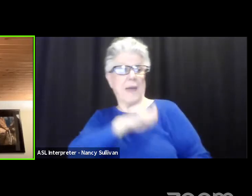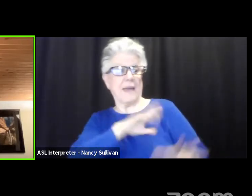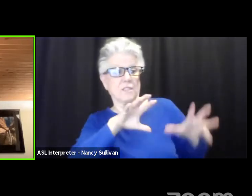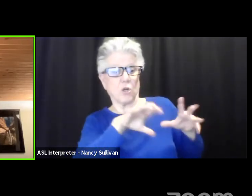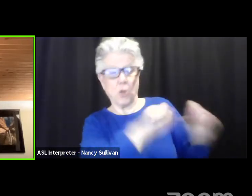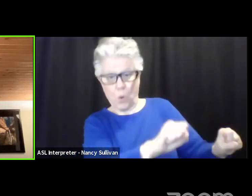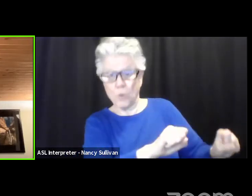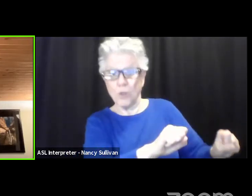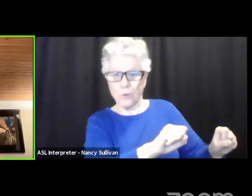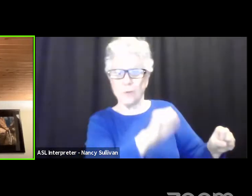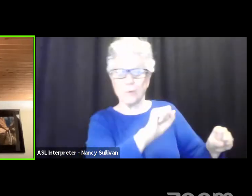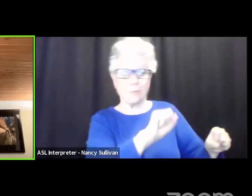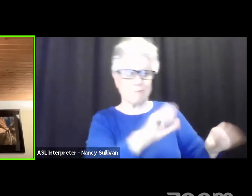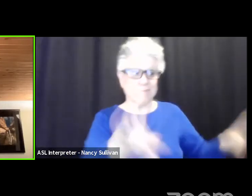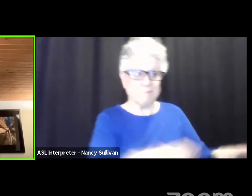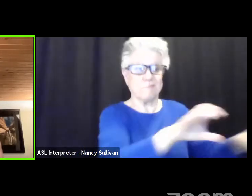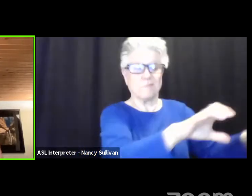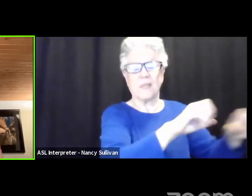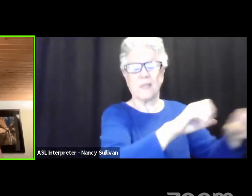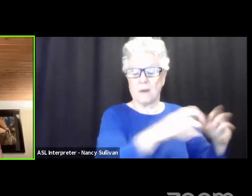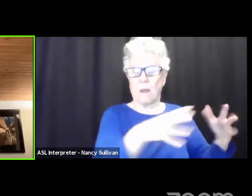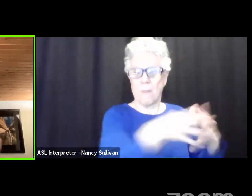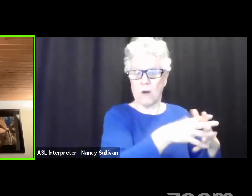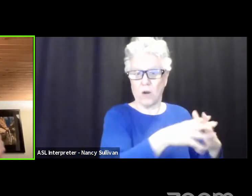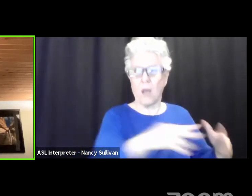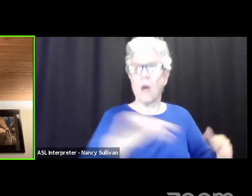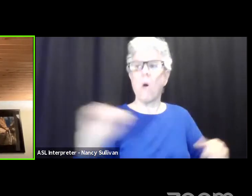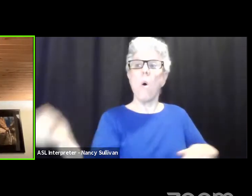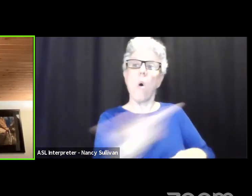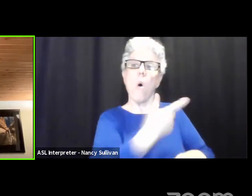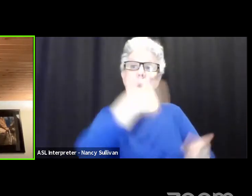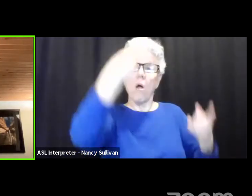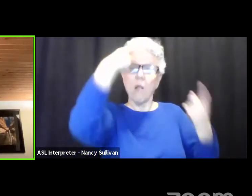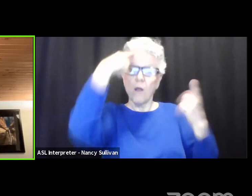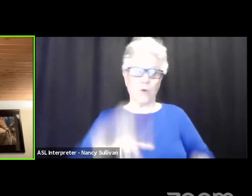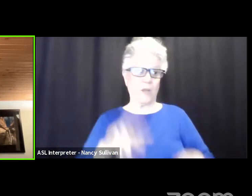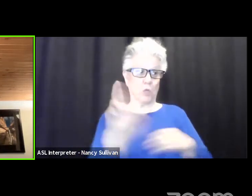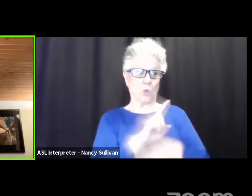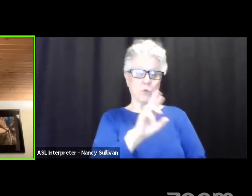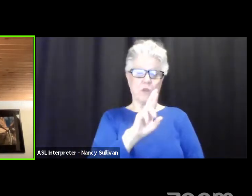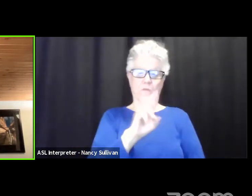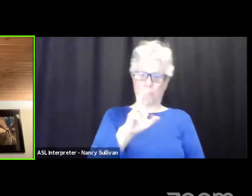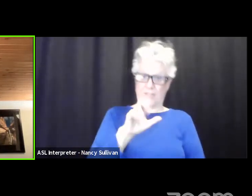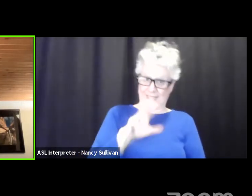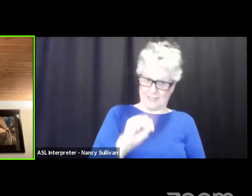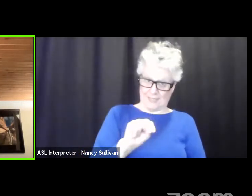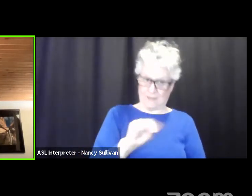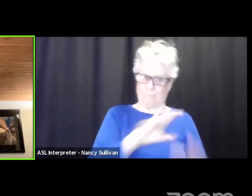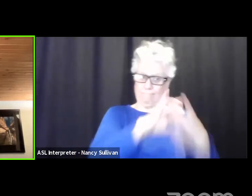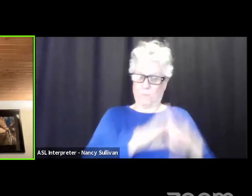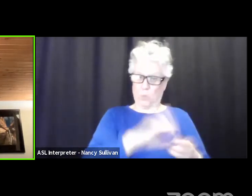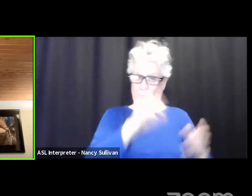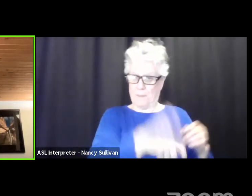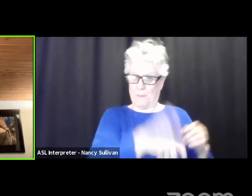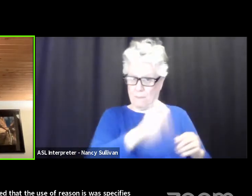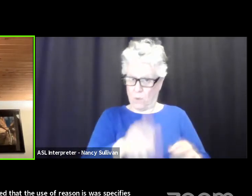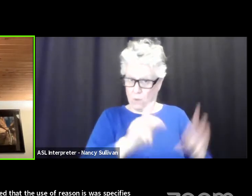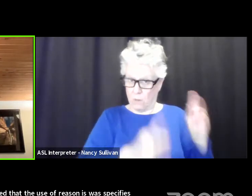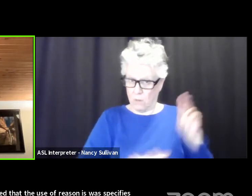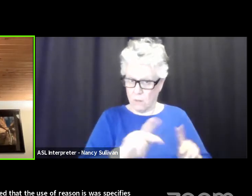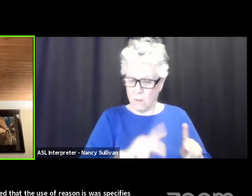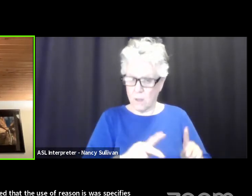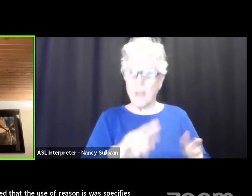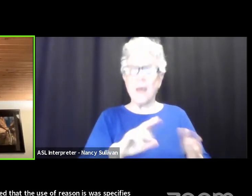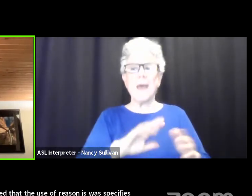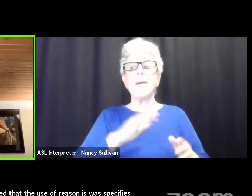in the Americas, a consensus emerged that the use of reason is what specifies the human being, and that the perfection of